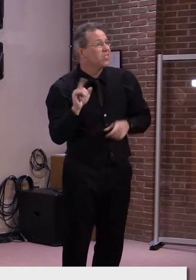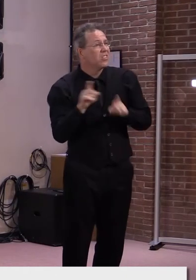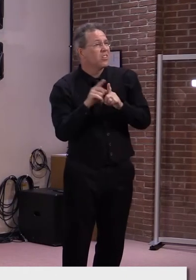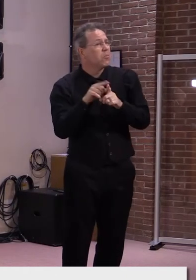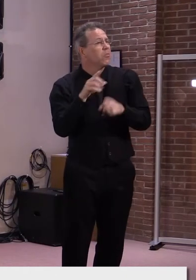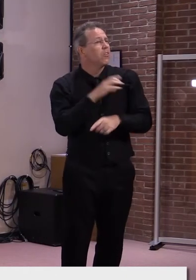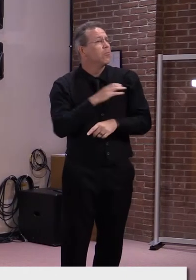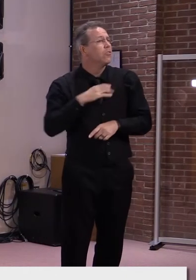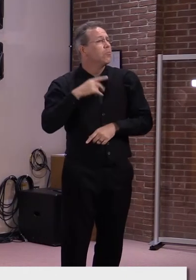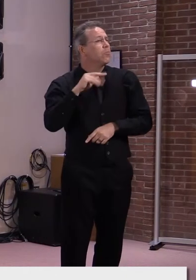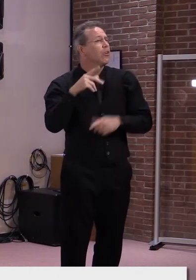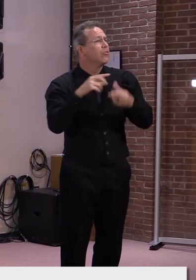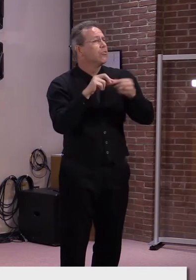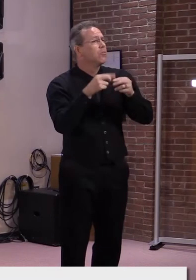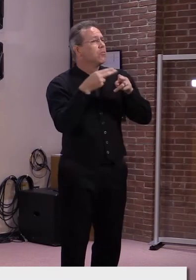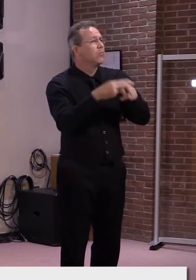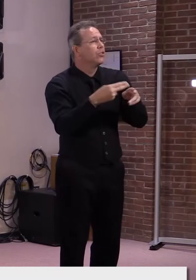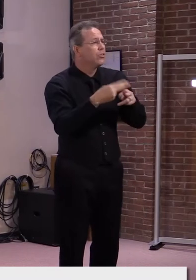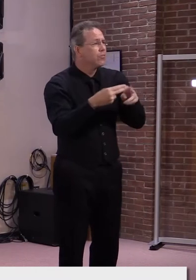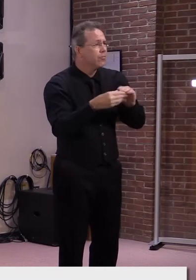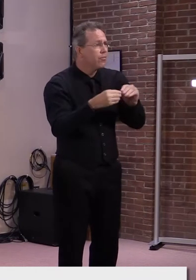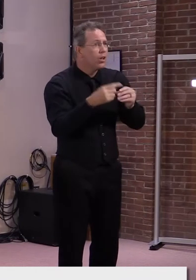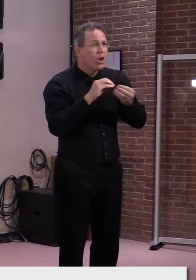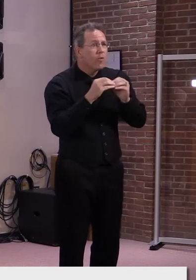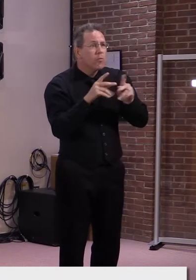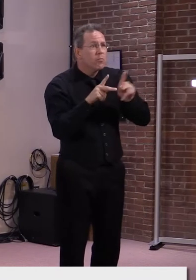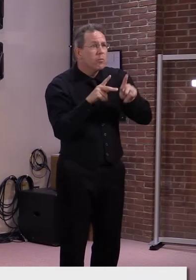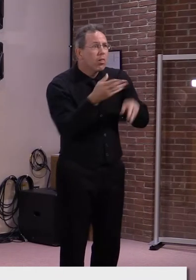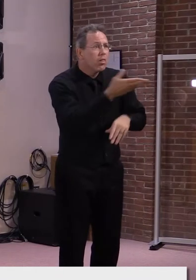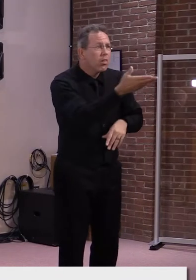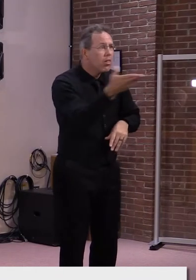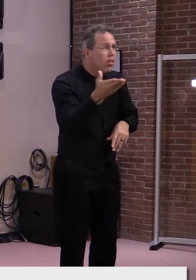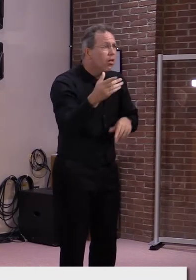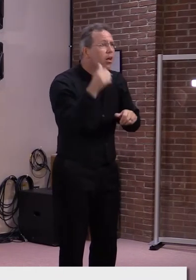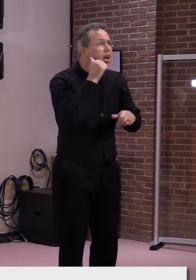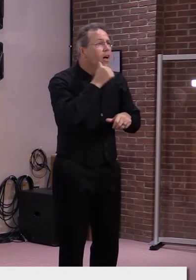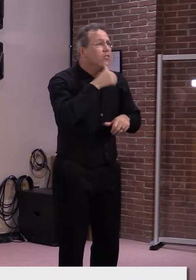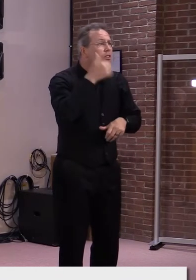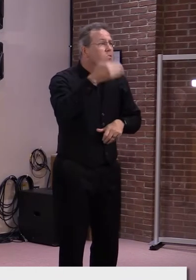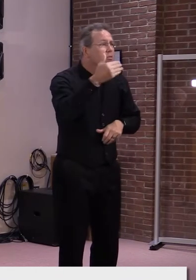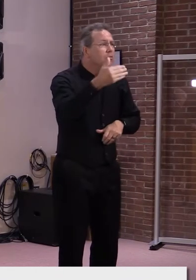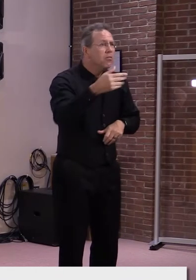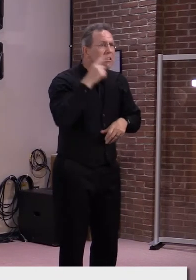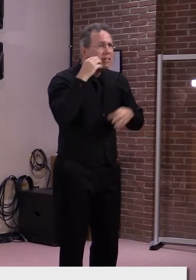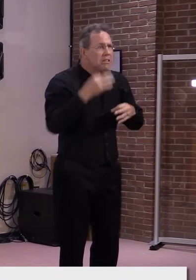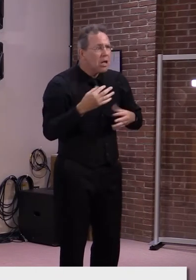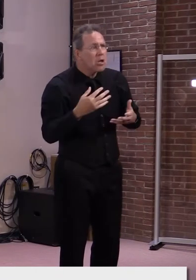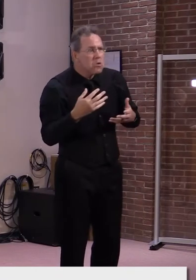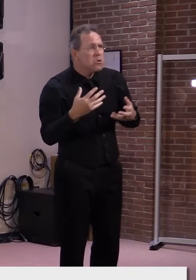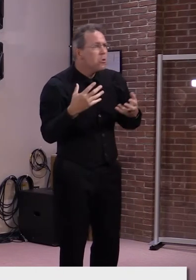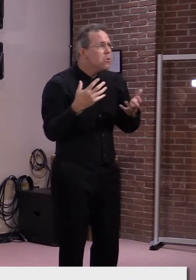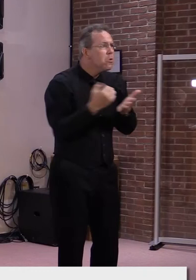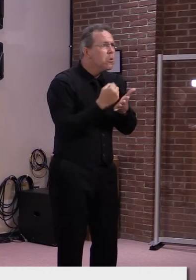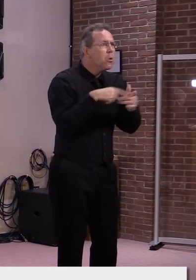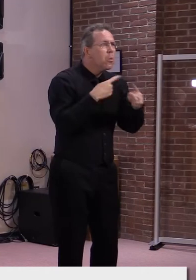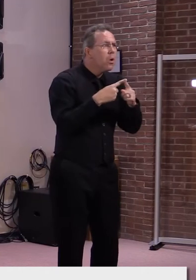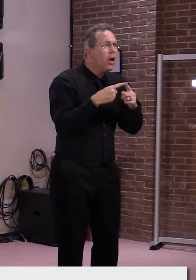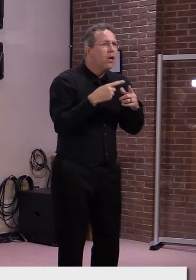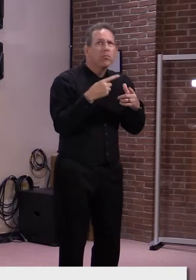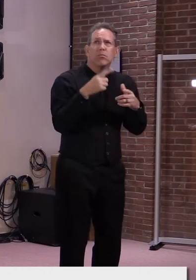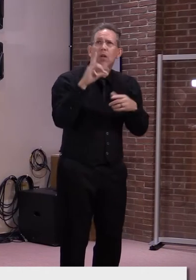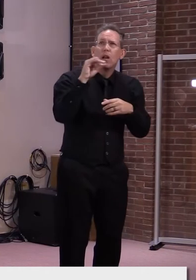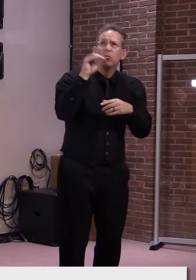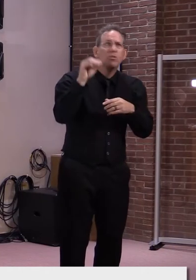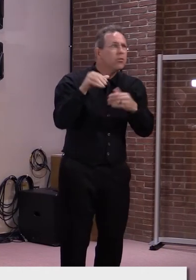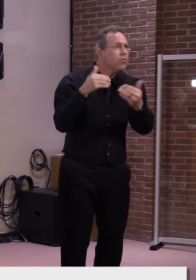reiterate, the number of Vermonters vaccinated each day will determine our pace to reach the 80% and